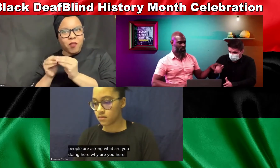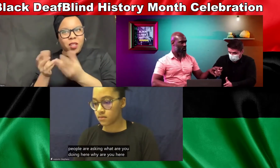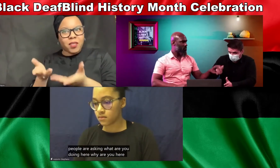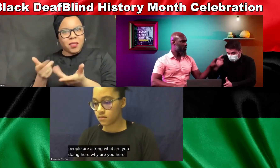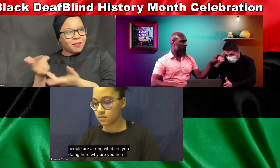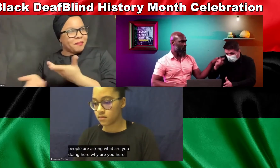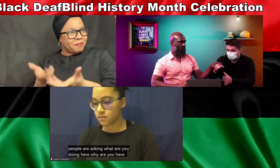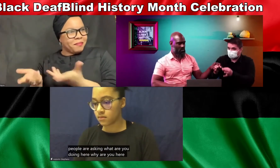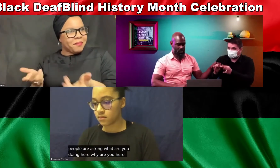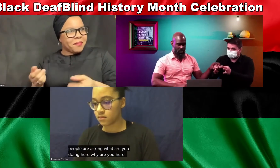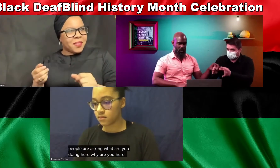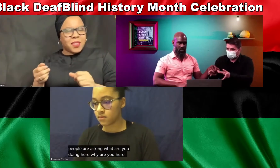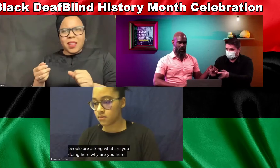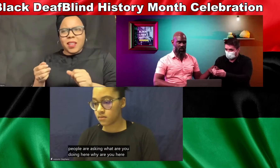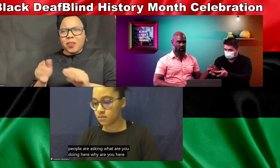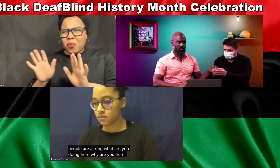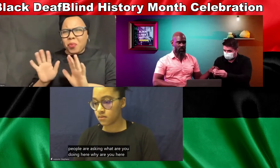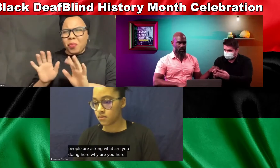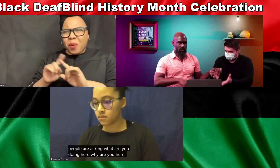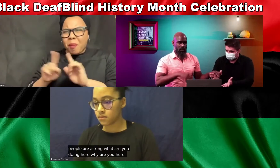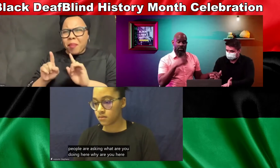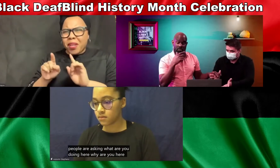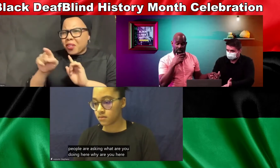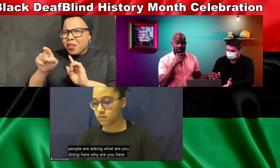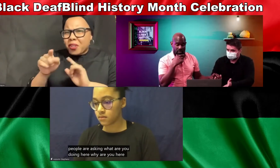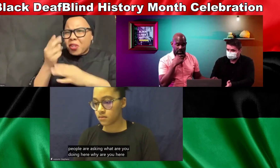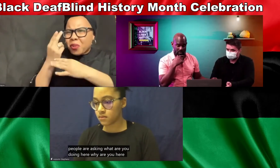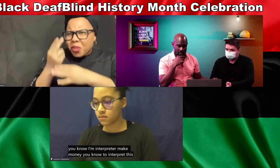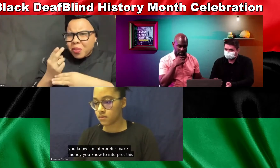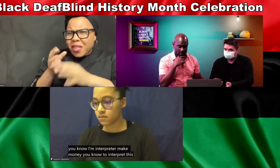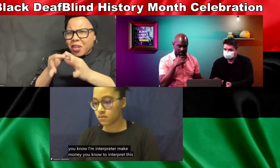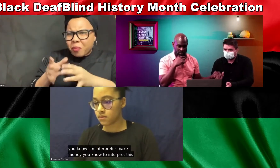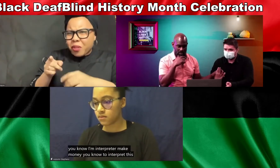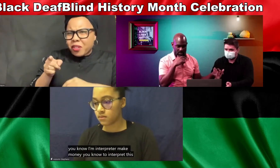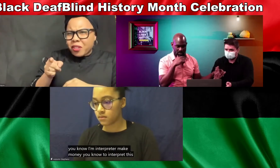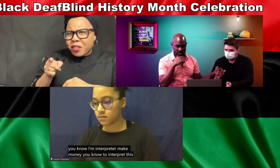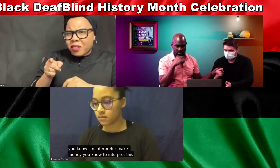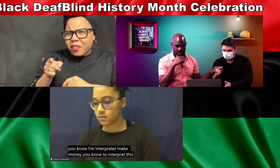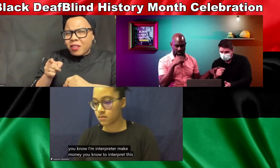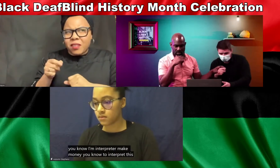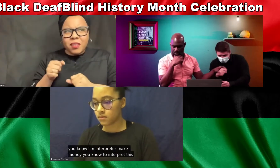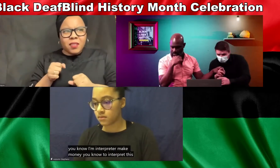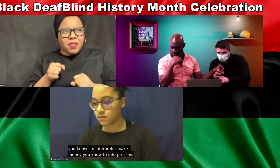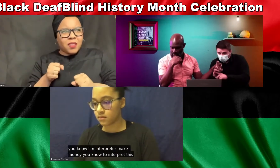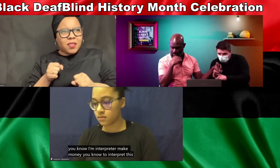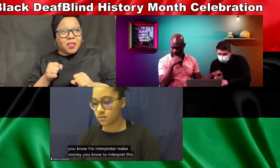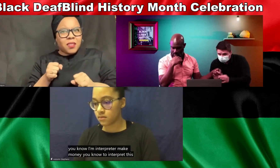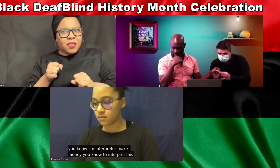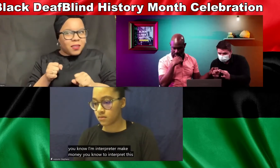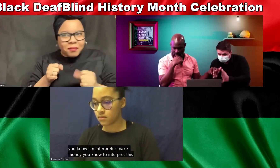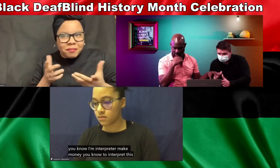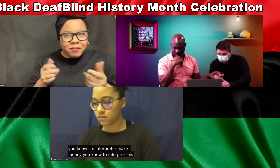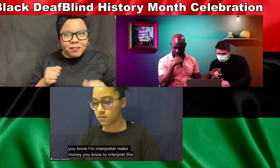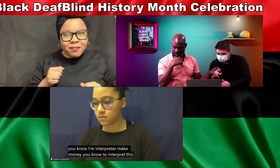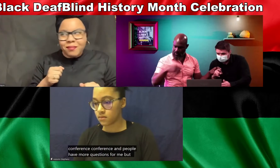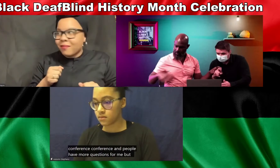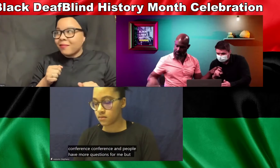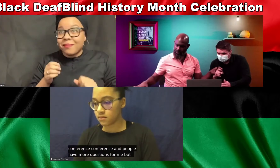I make money, to interpret this conference. And people have more questions for me, but you're using an